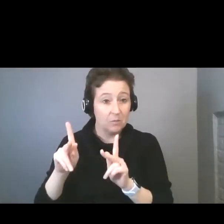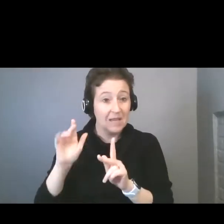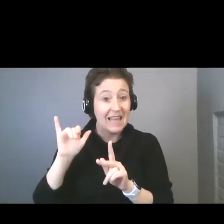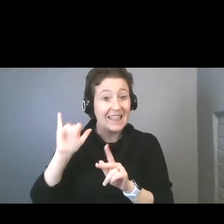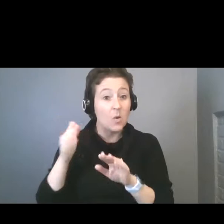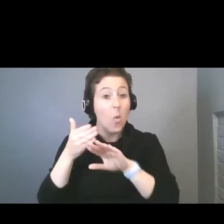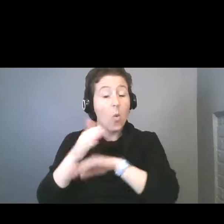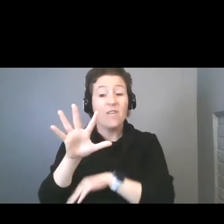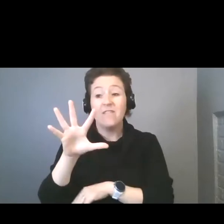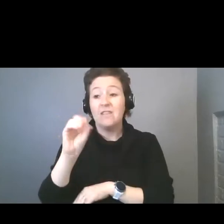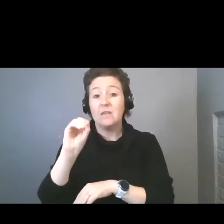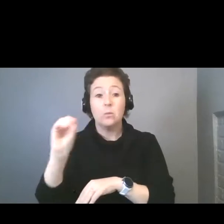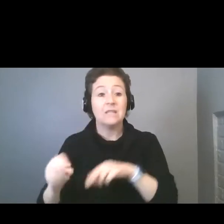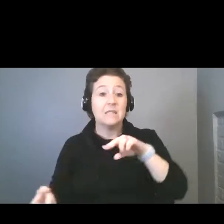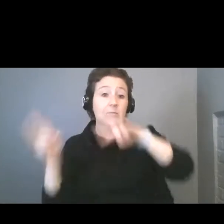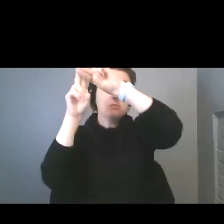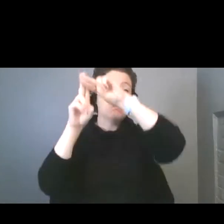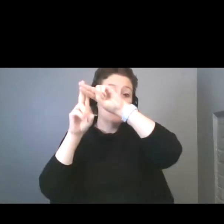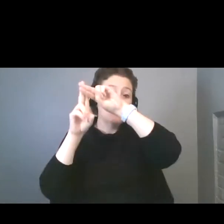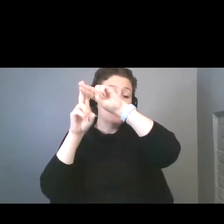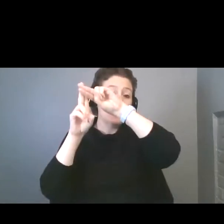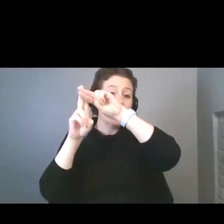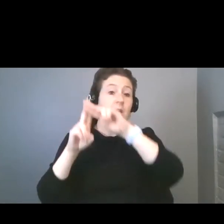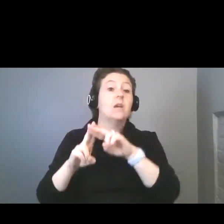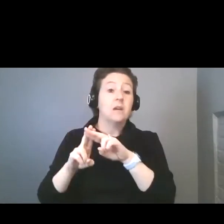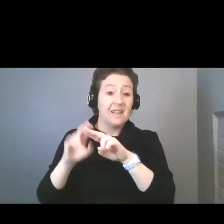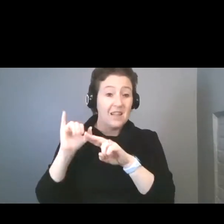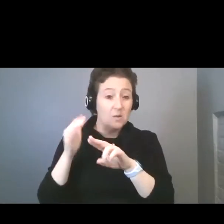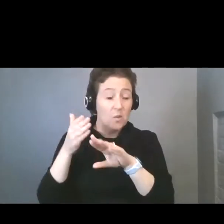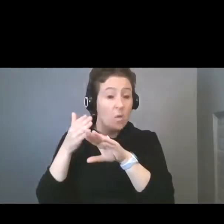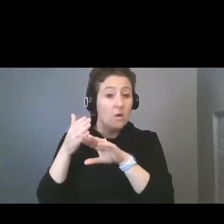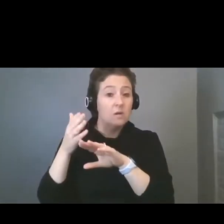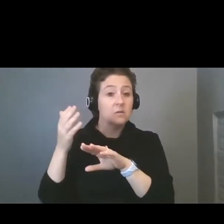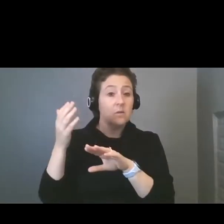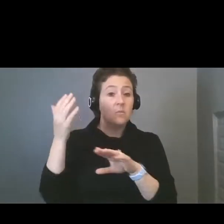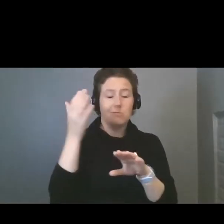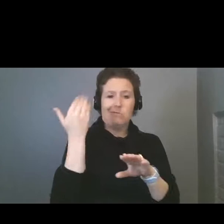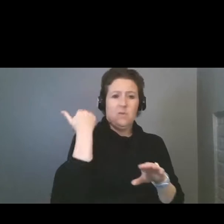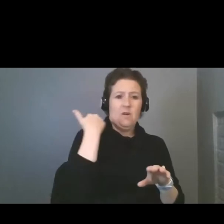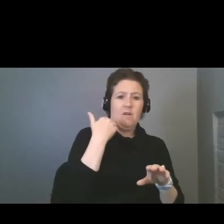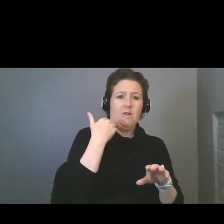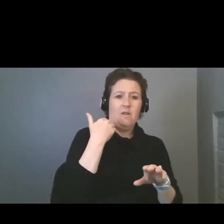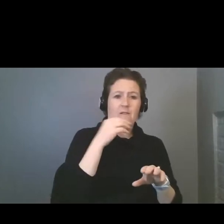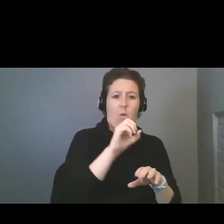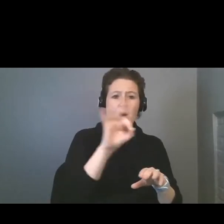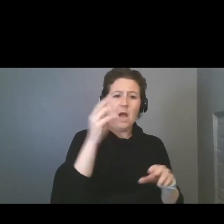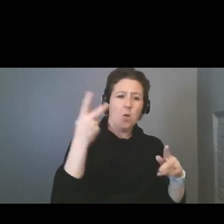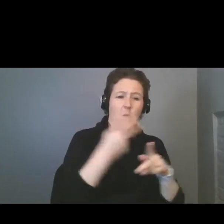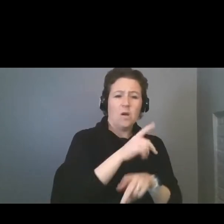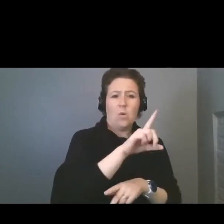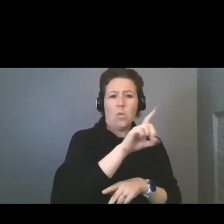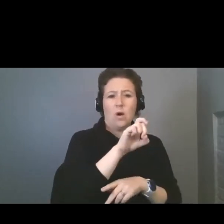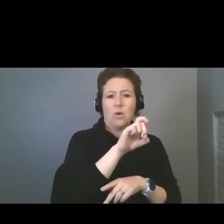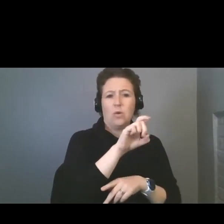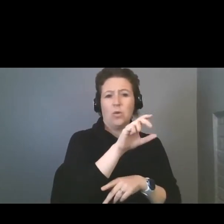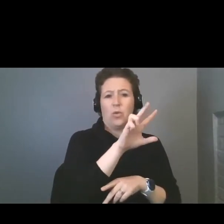50% increase, and more than the peak of 141,000 people back in 2009. So